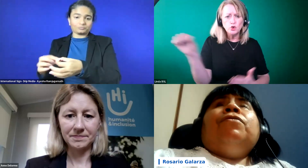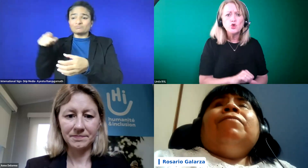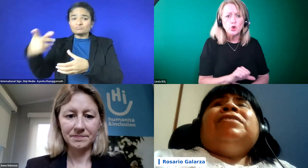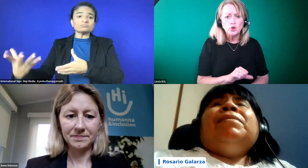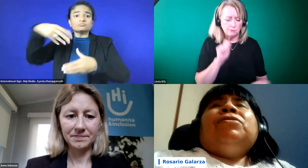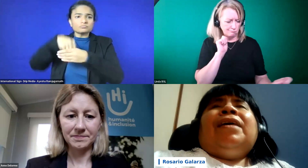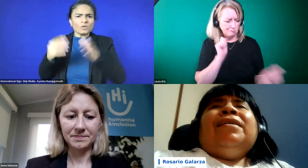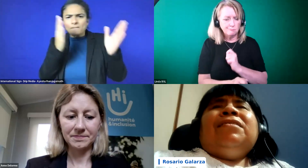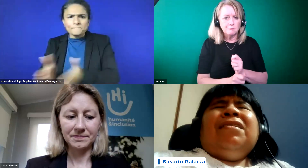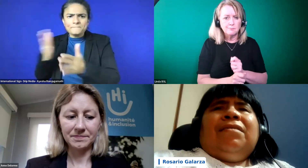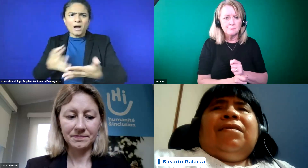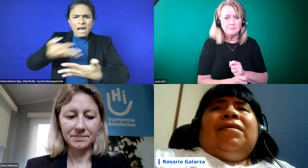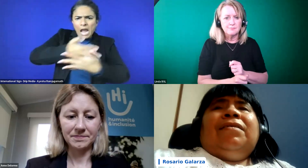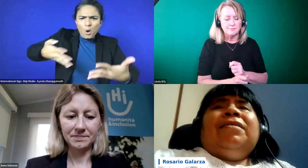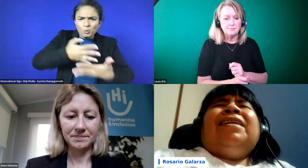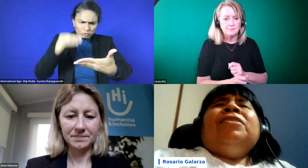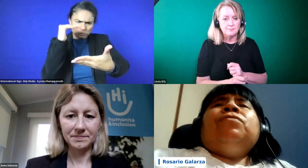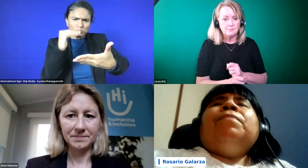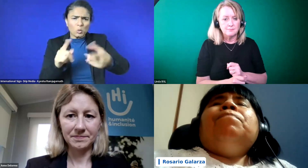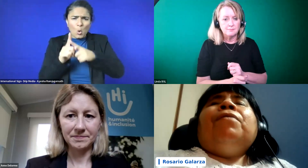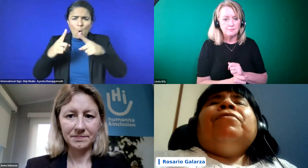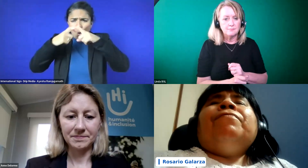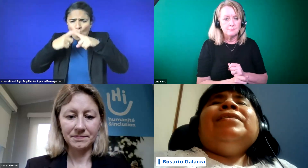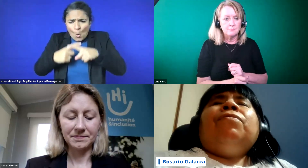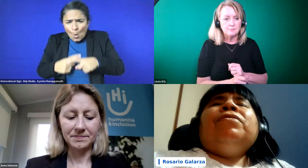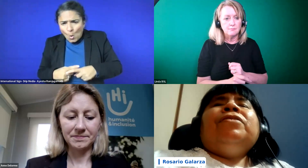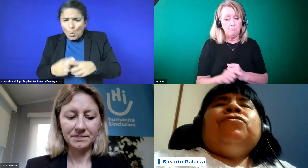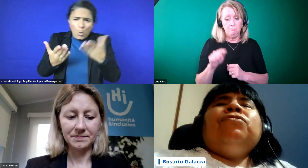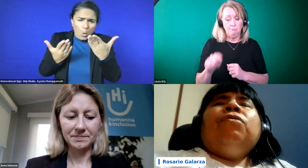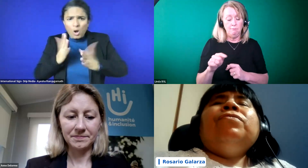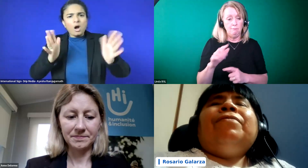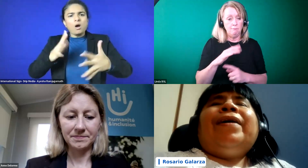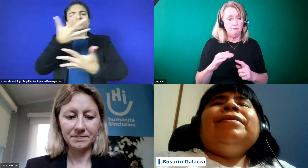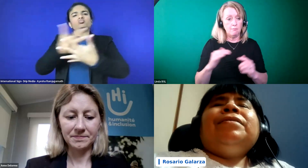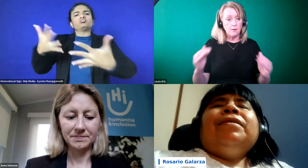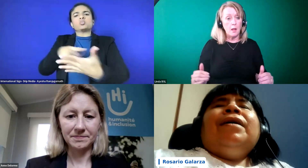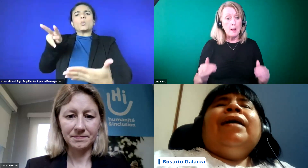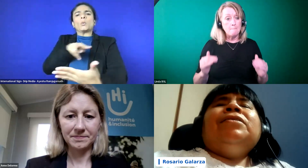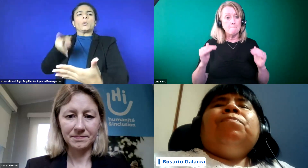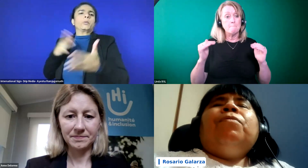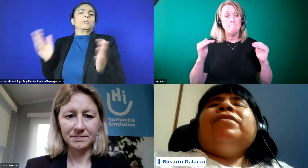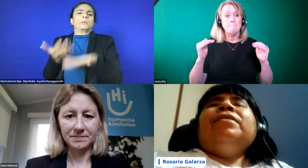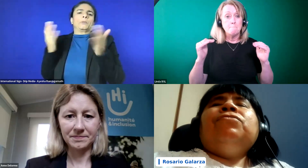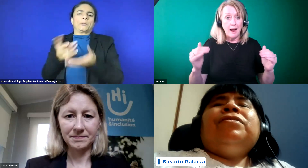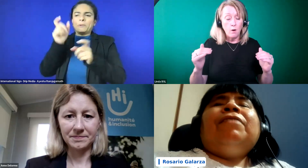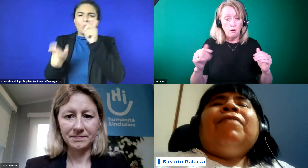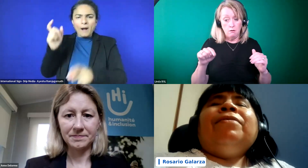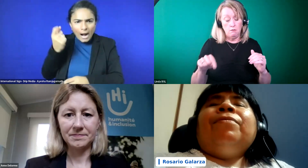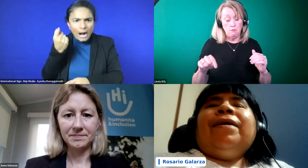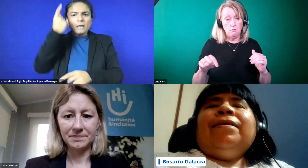also for civil society, it's necessary to empower rights holders to know their rights and support them